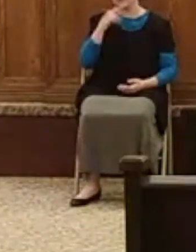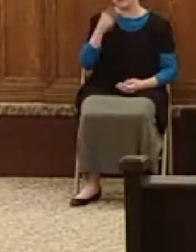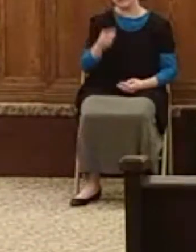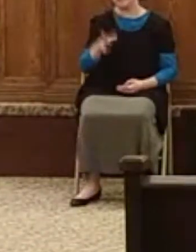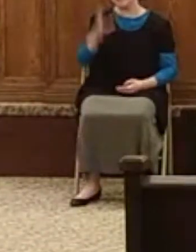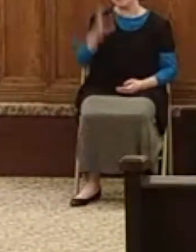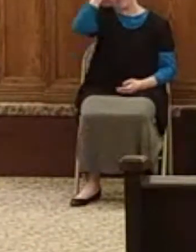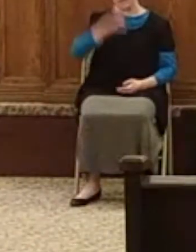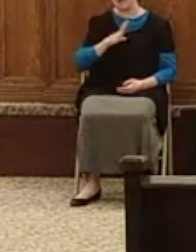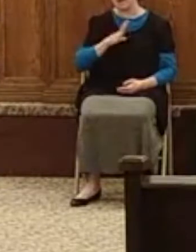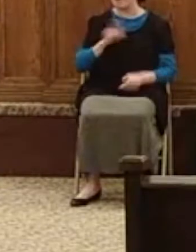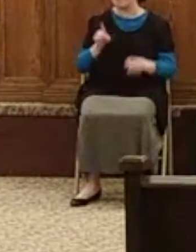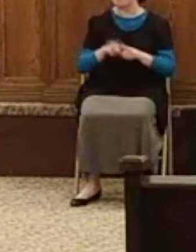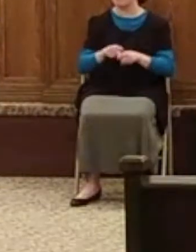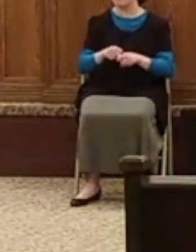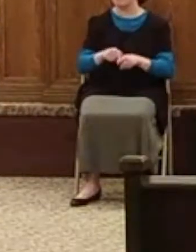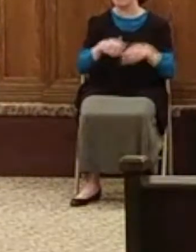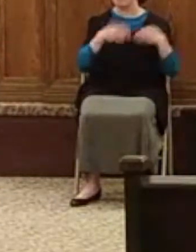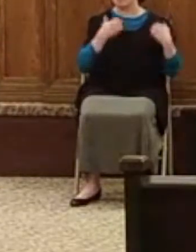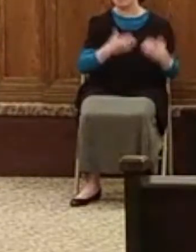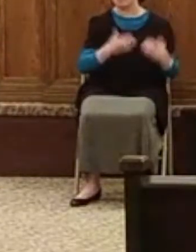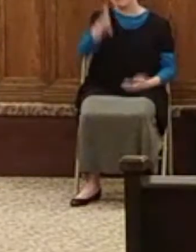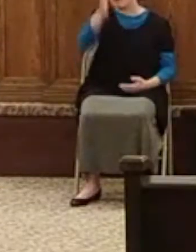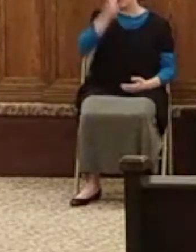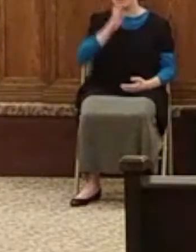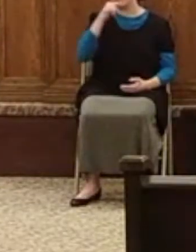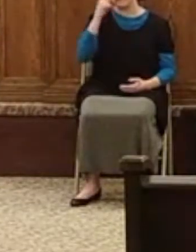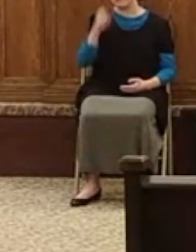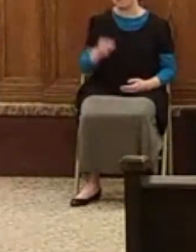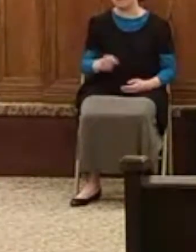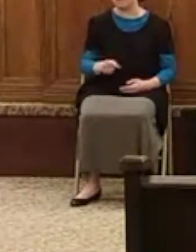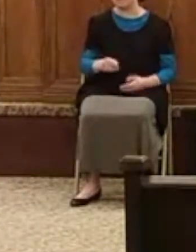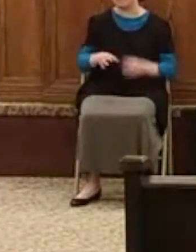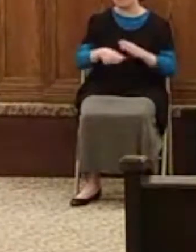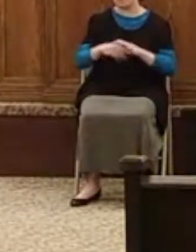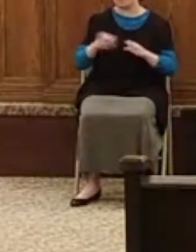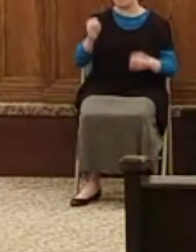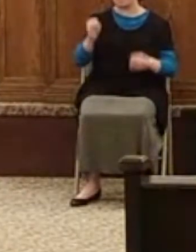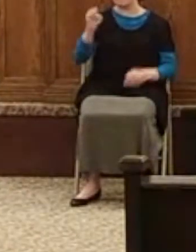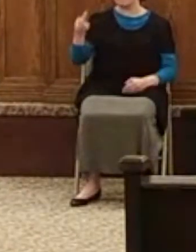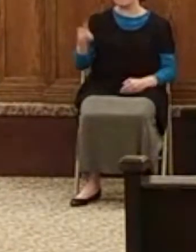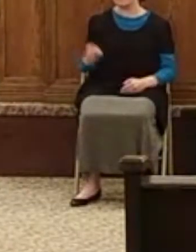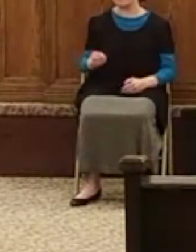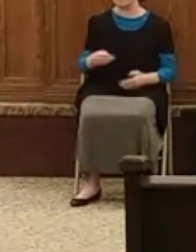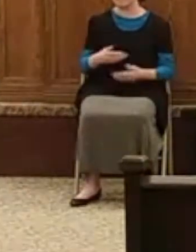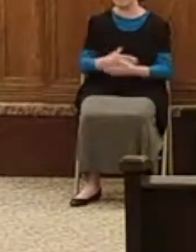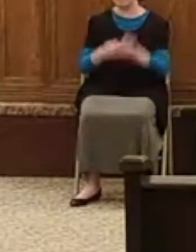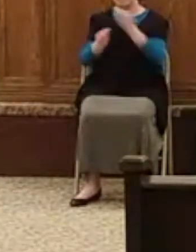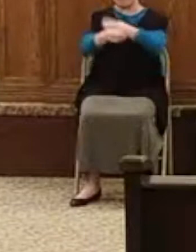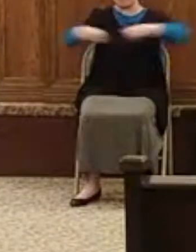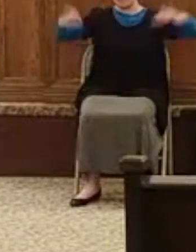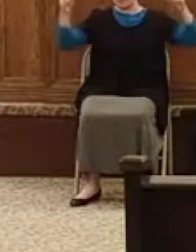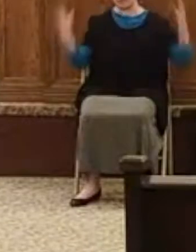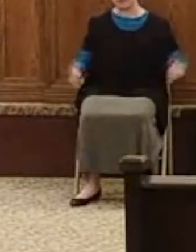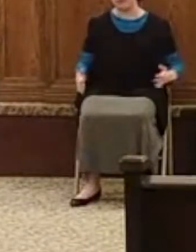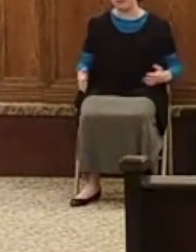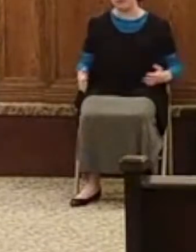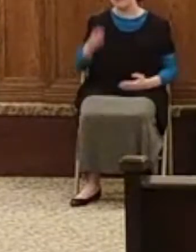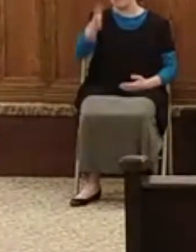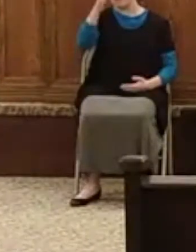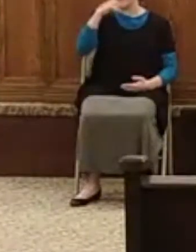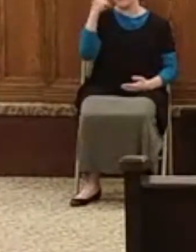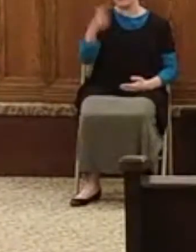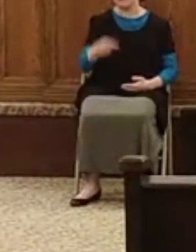said, you're a man after my own heart. God said, out of your seed is going to come a Savior.